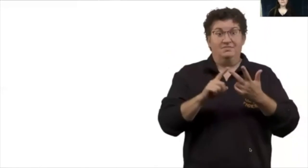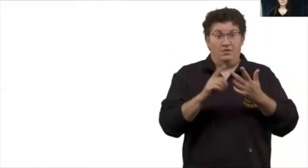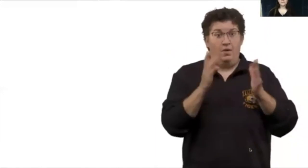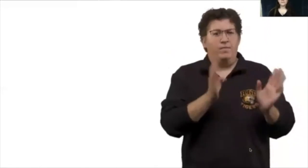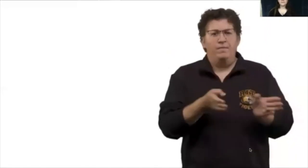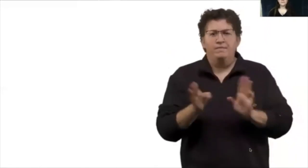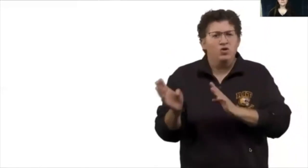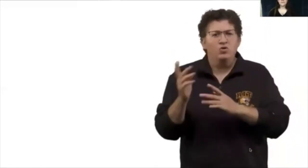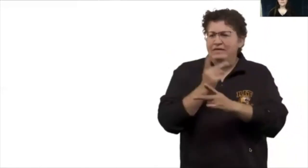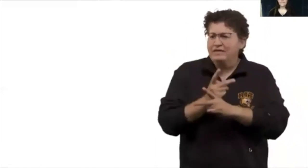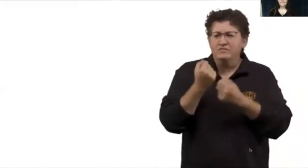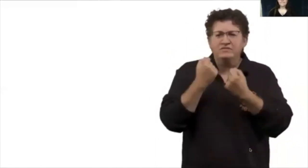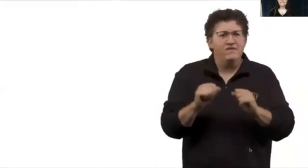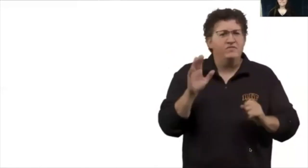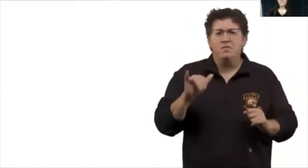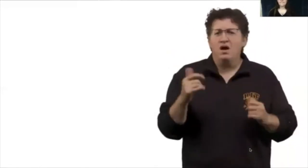all.